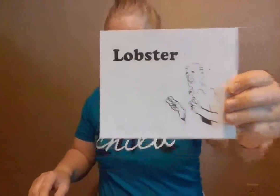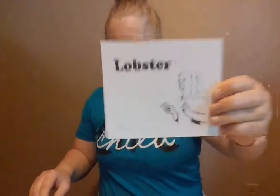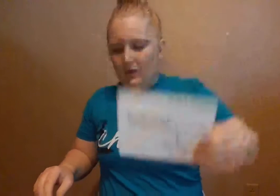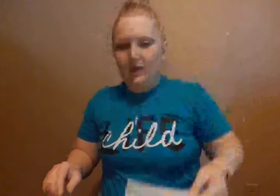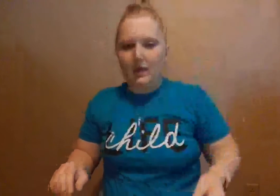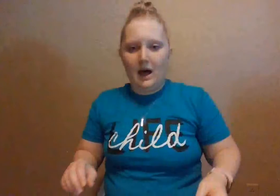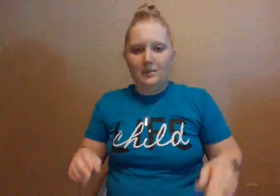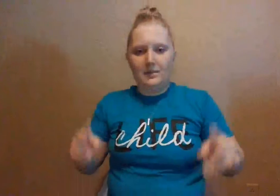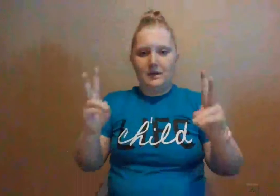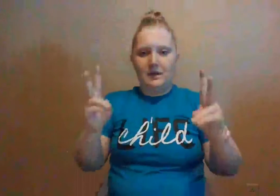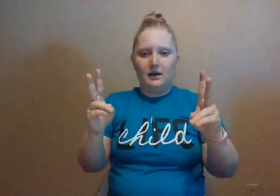So lobster,